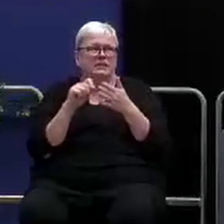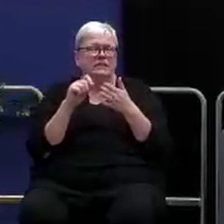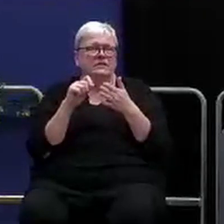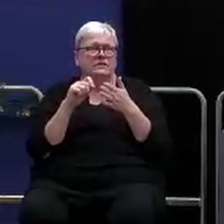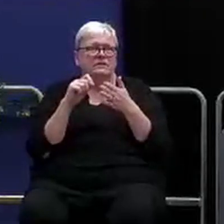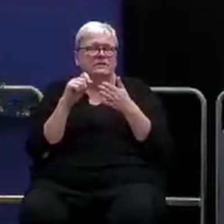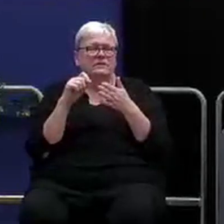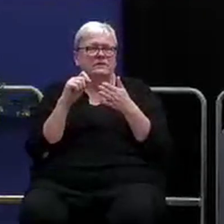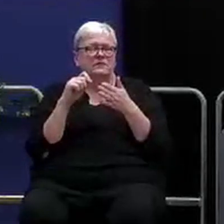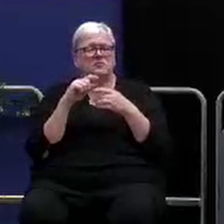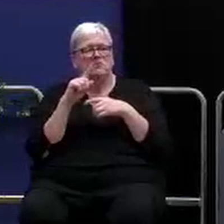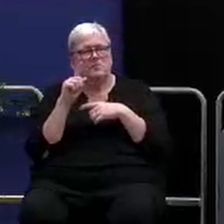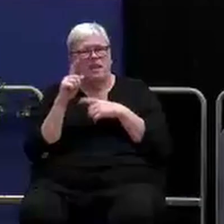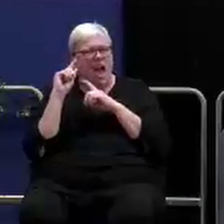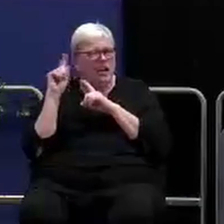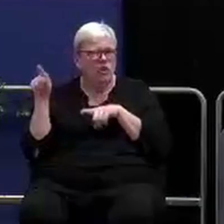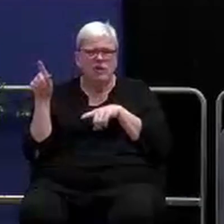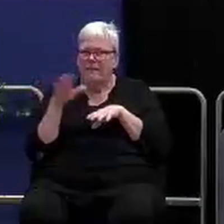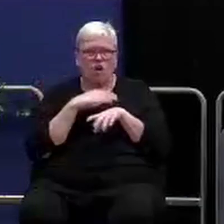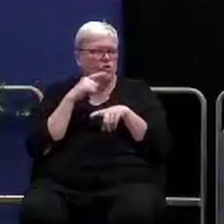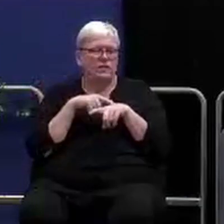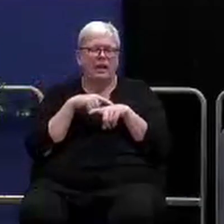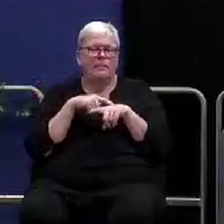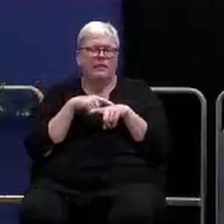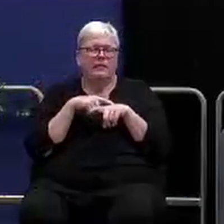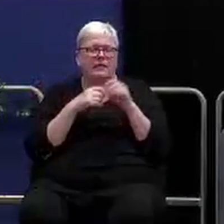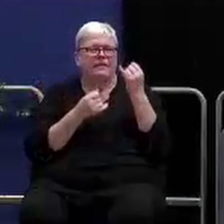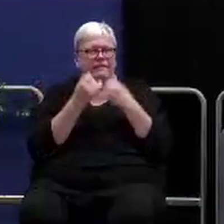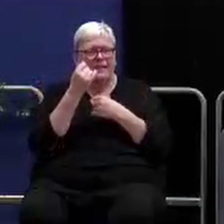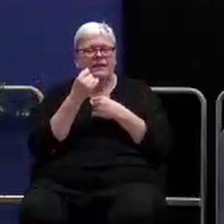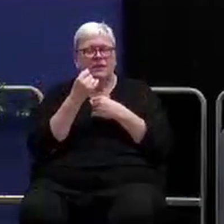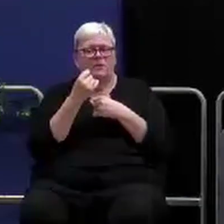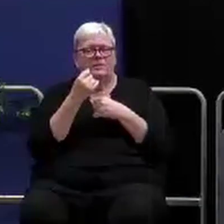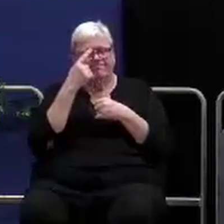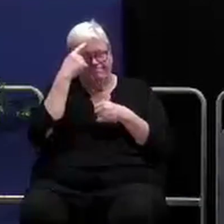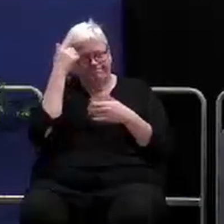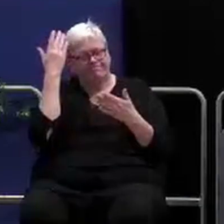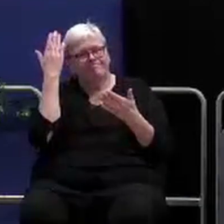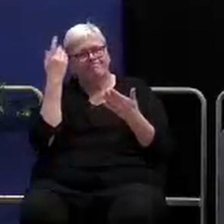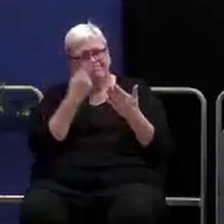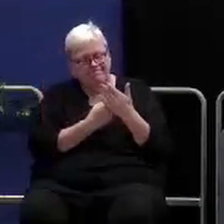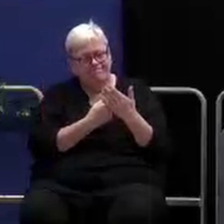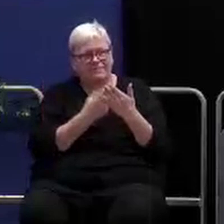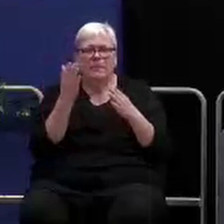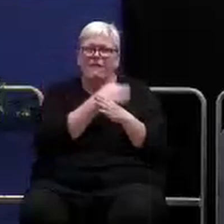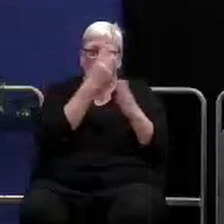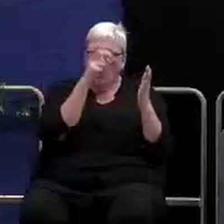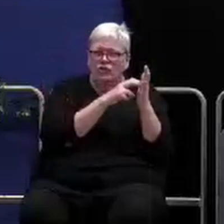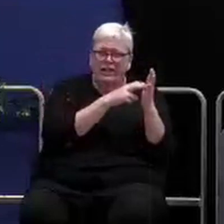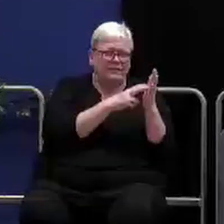I ignored him for a long time. And then finally, once I had a contract, because I figured before I had a contract, there was no